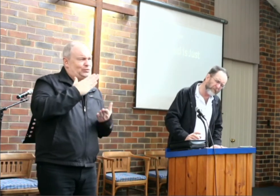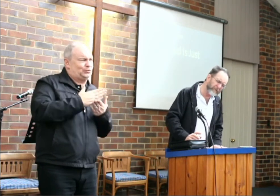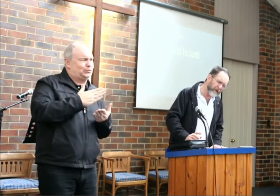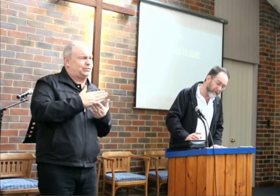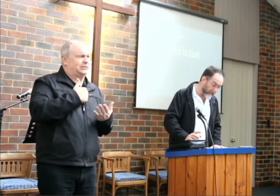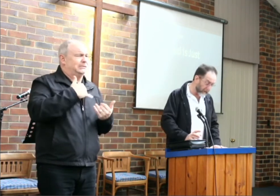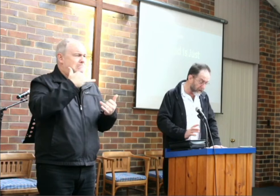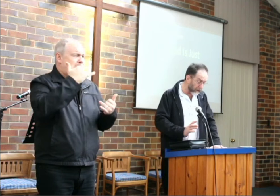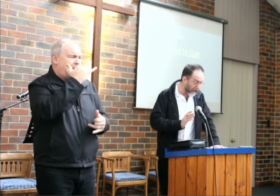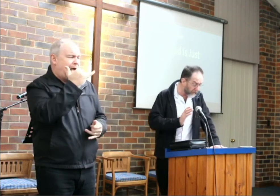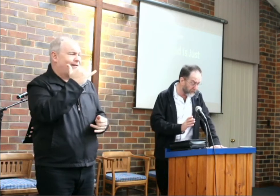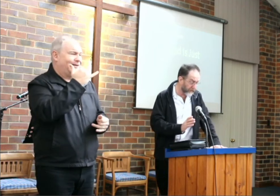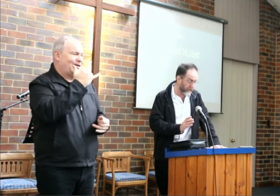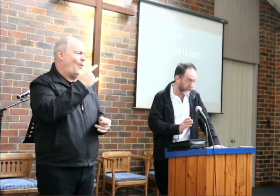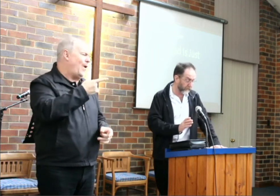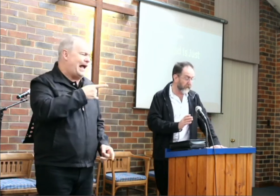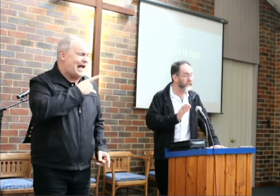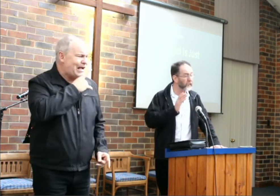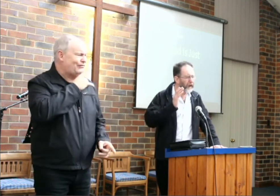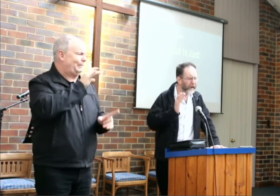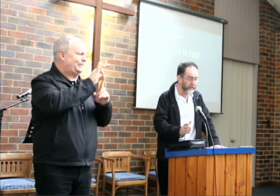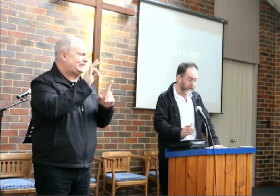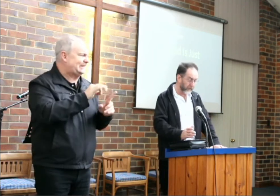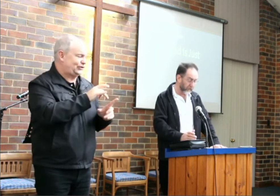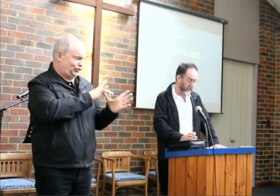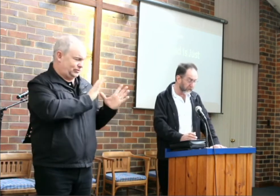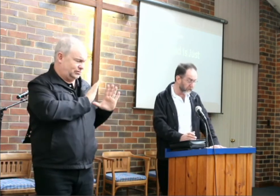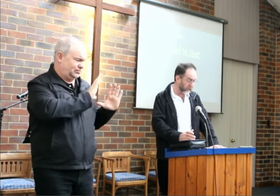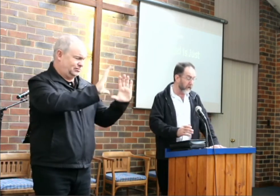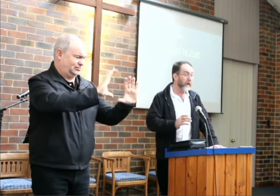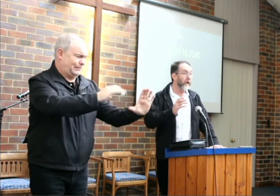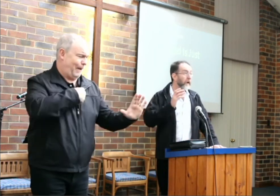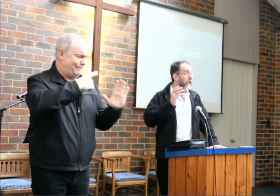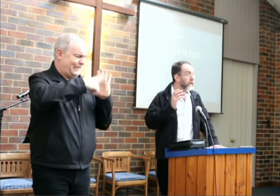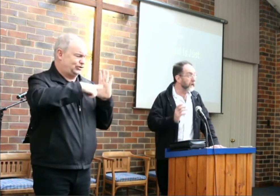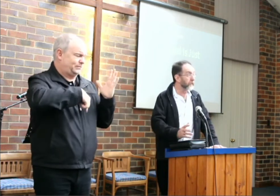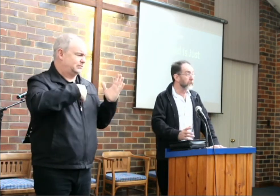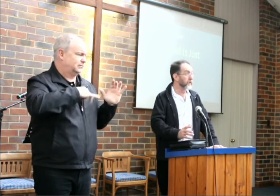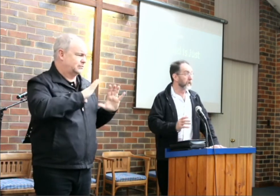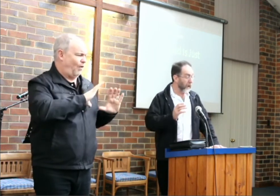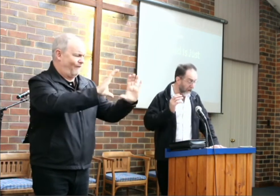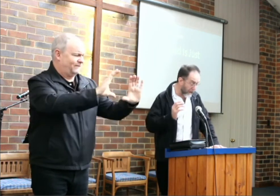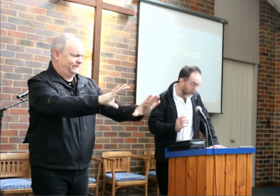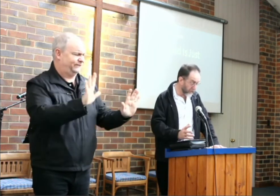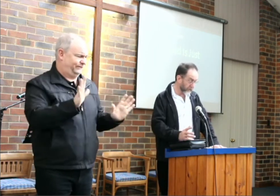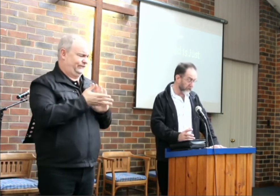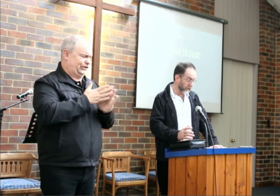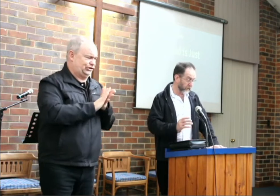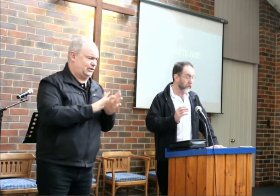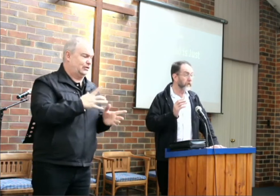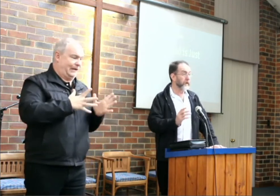well, maybe. No, 100%. He took 100% of your punishment. Therefore,